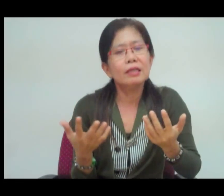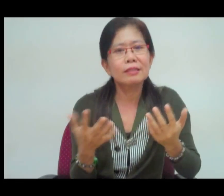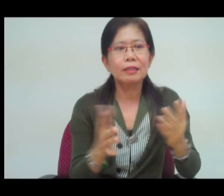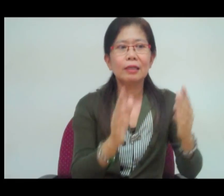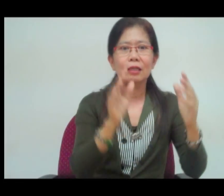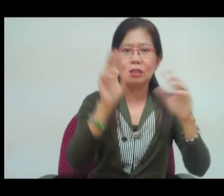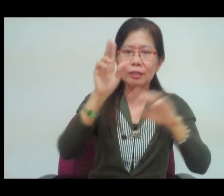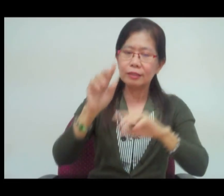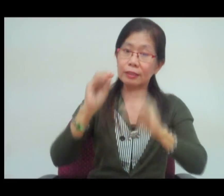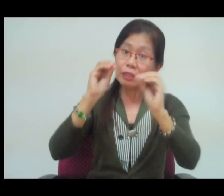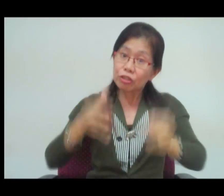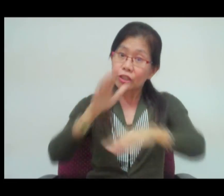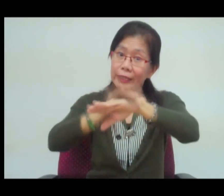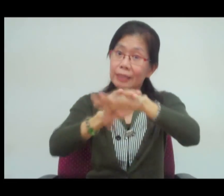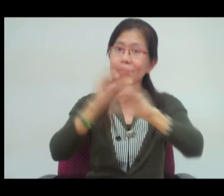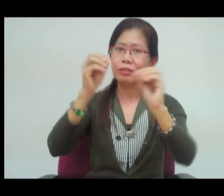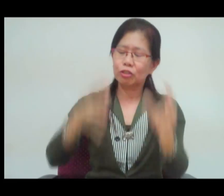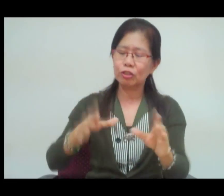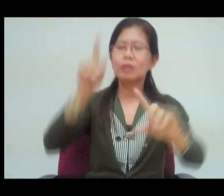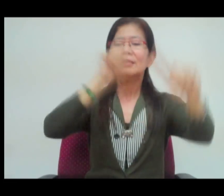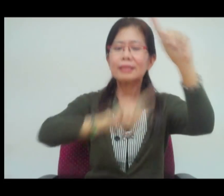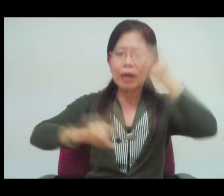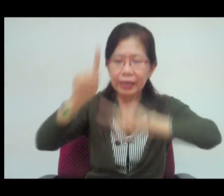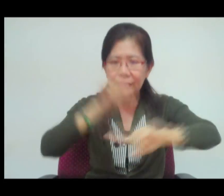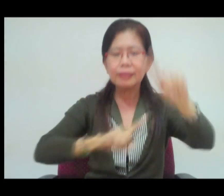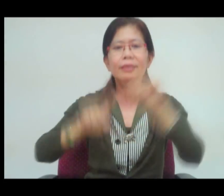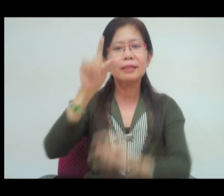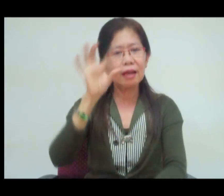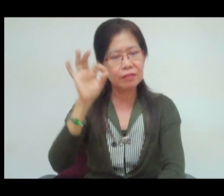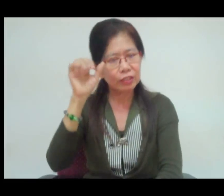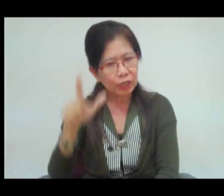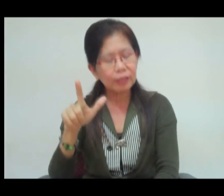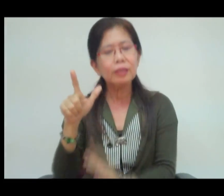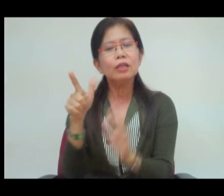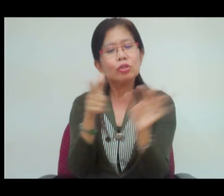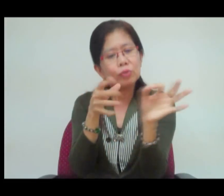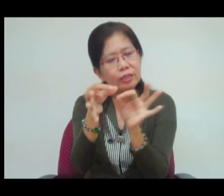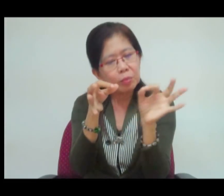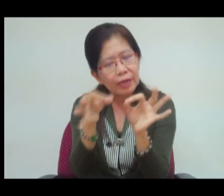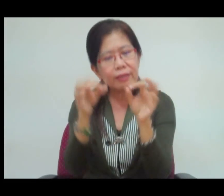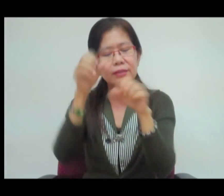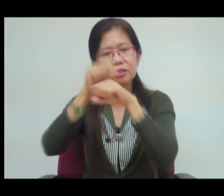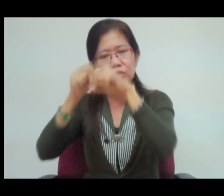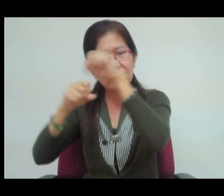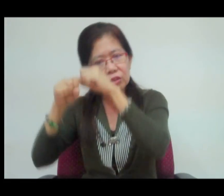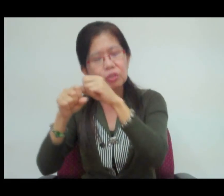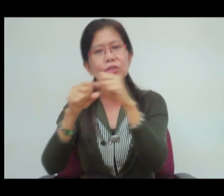is the English teacher, sign in FSL to explain the structures,